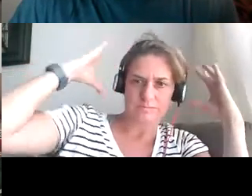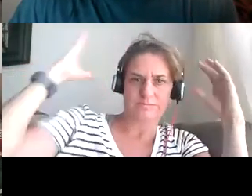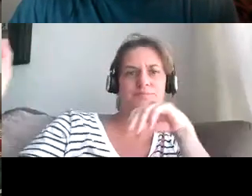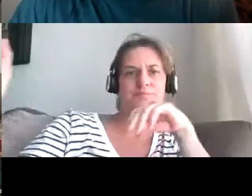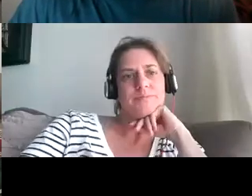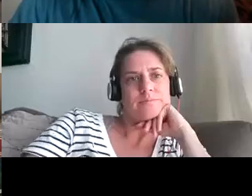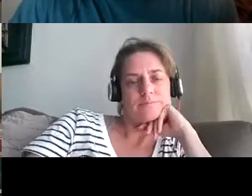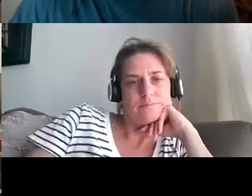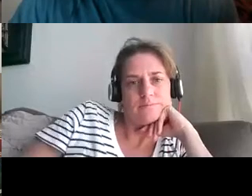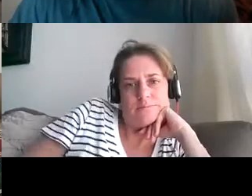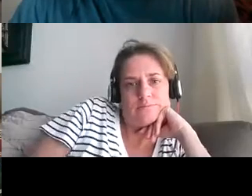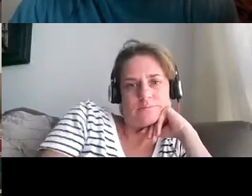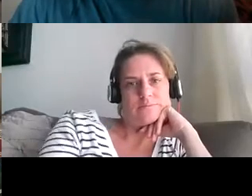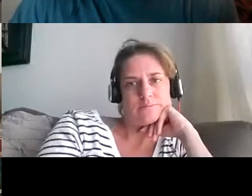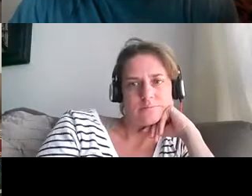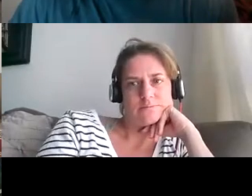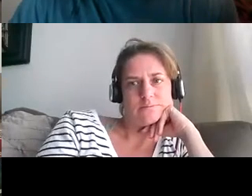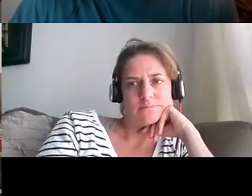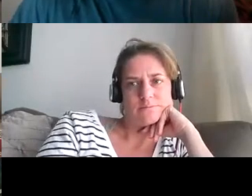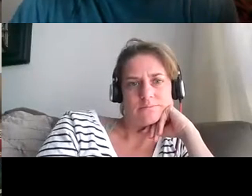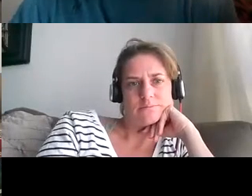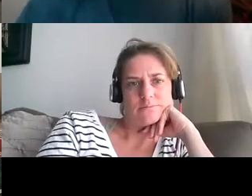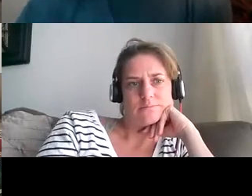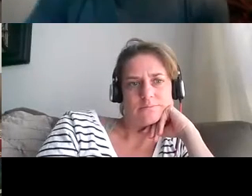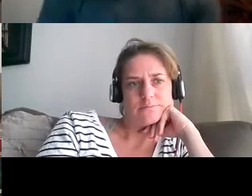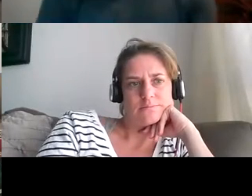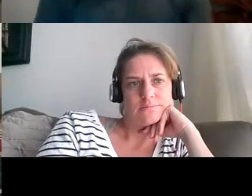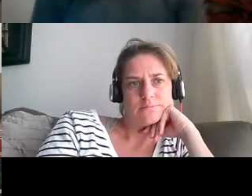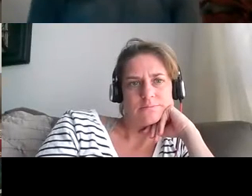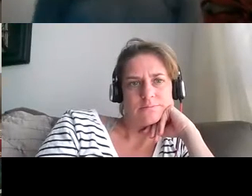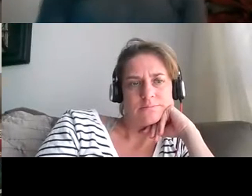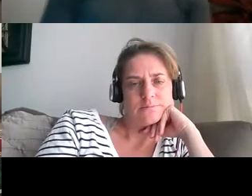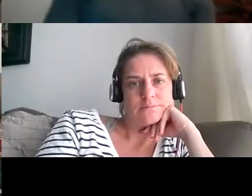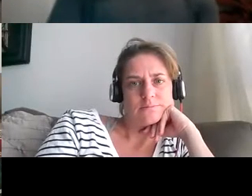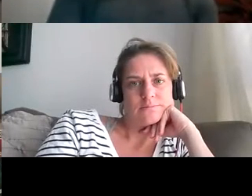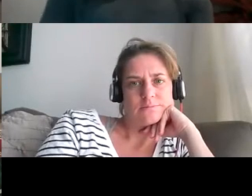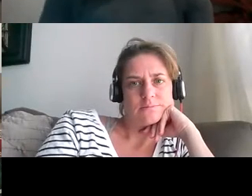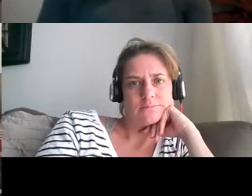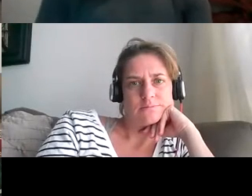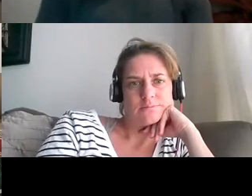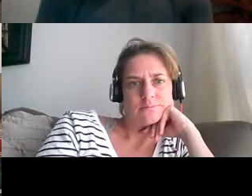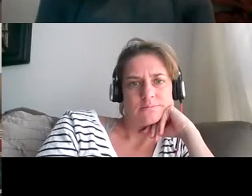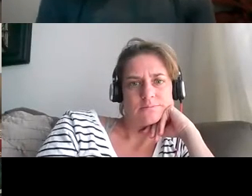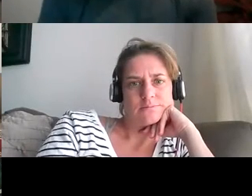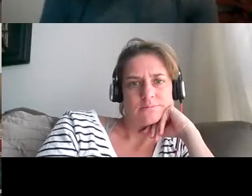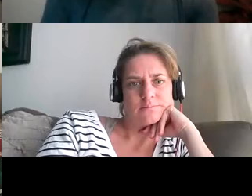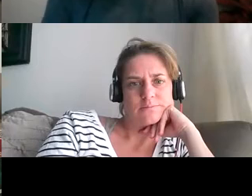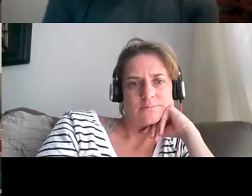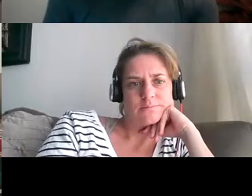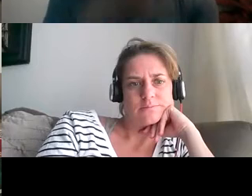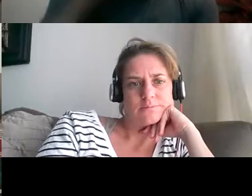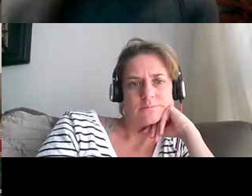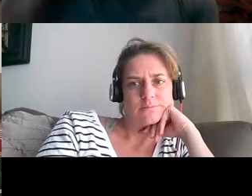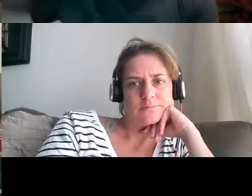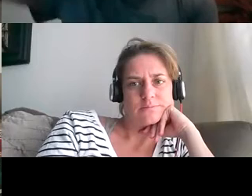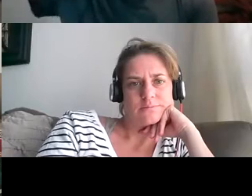And the classifiers will come in time. And it is something that we don't necessarily need to study one classifier